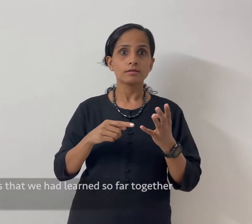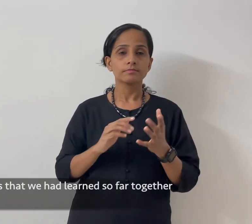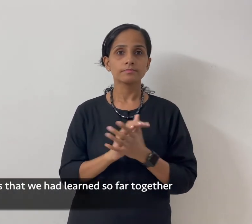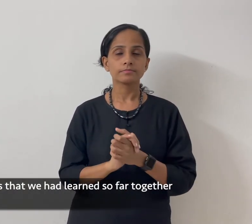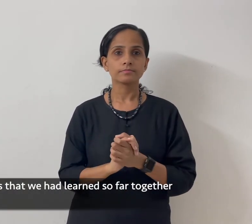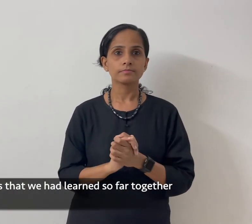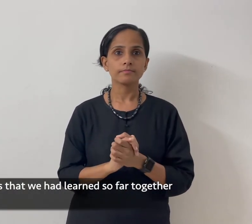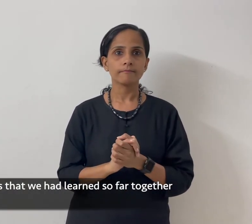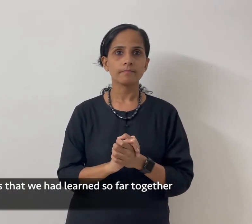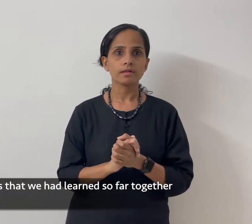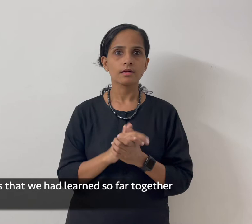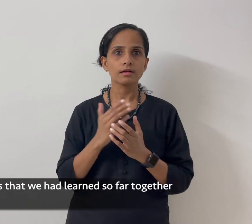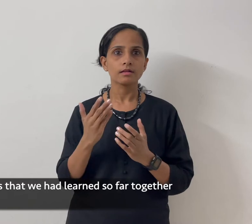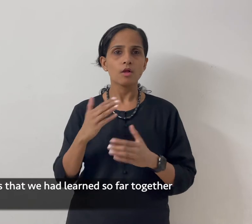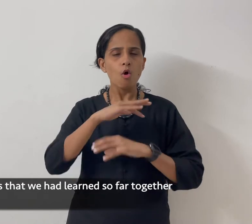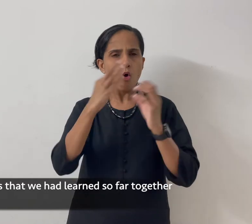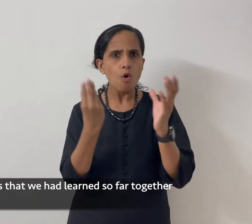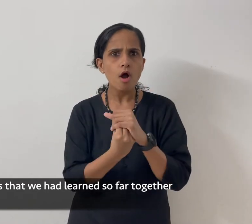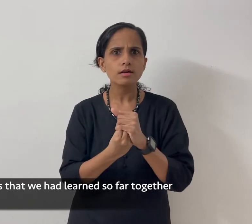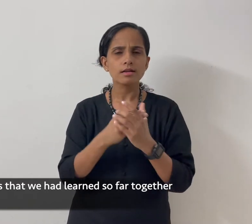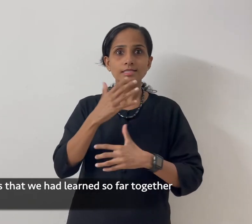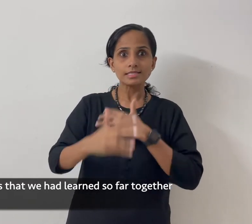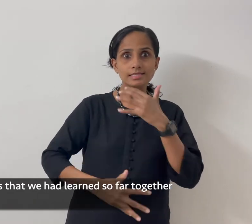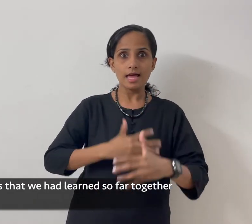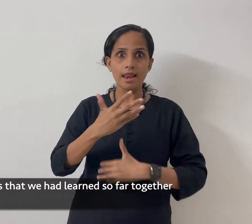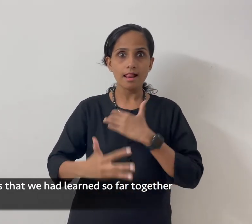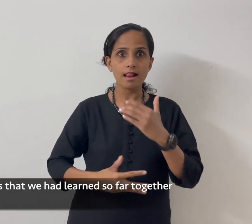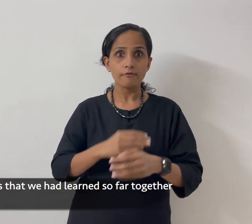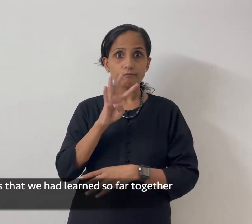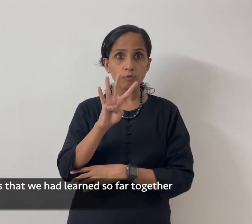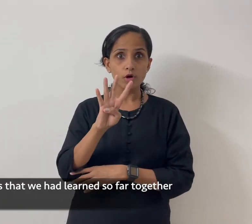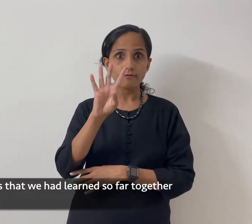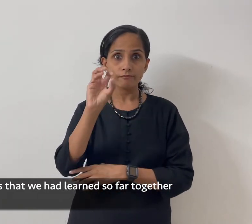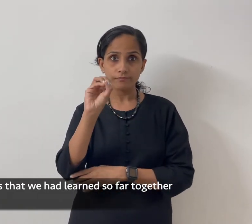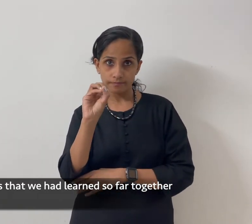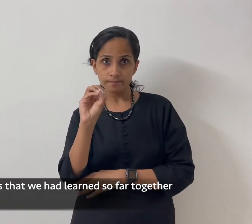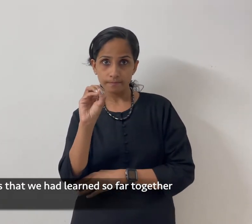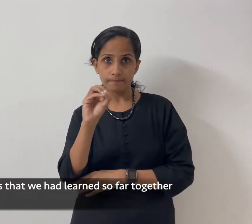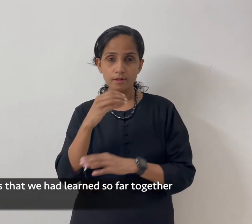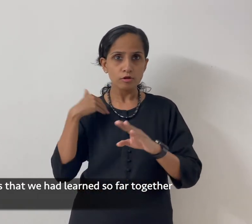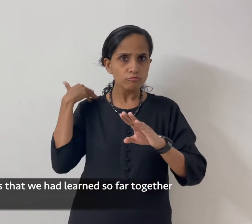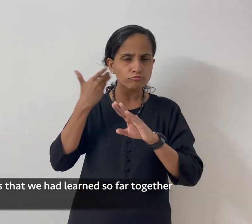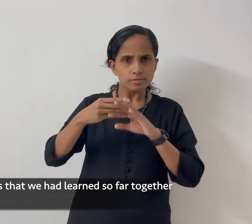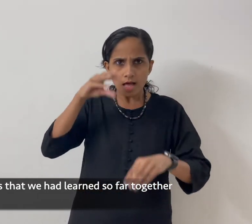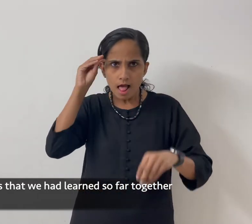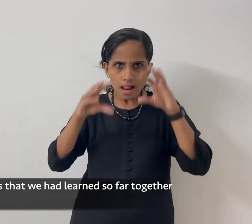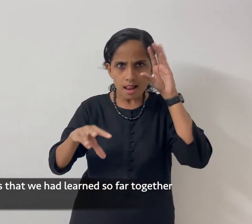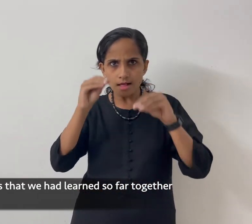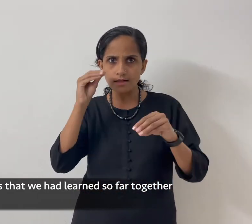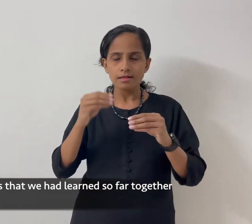Let's review all the 40 signs that we have learned so far together.